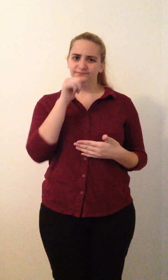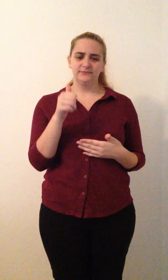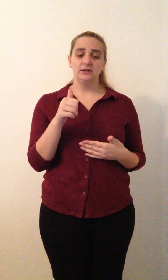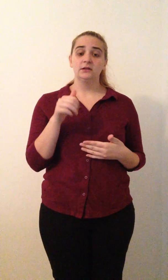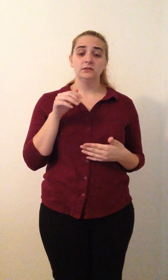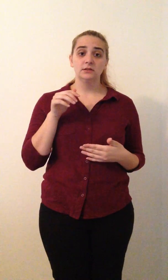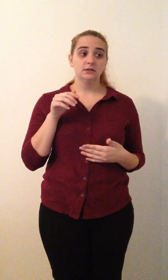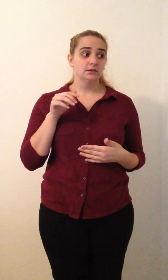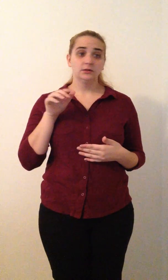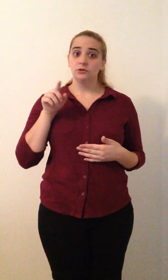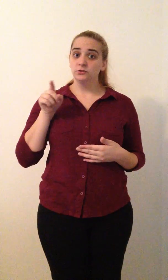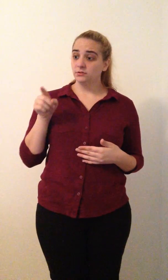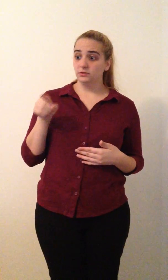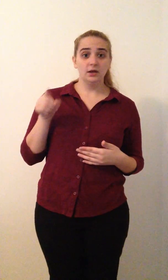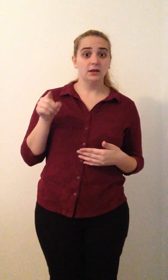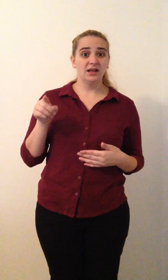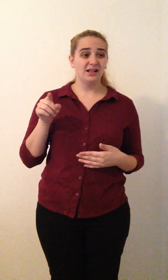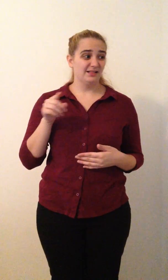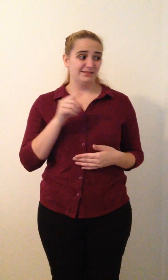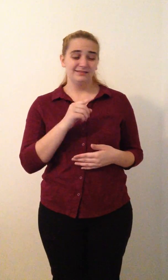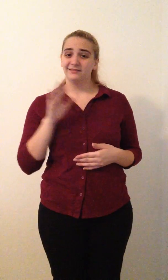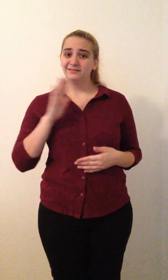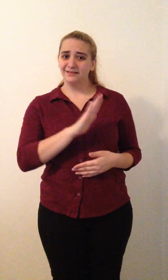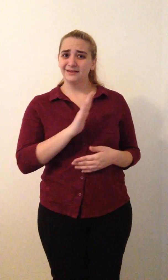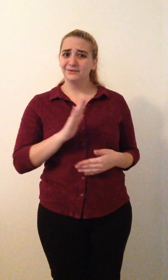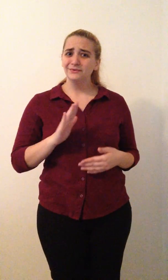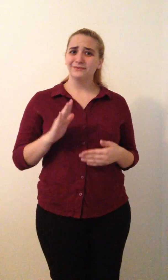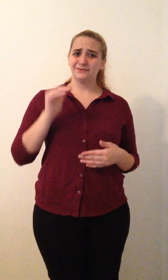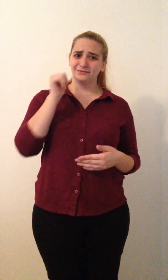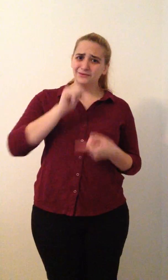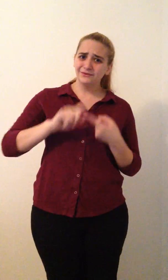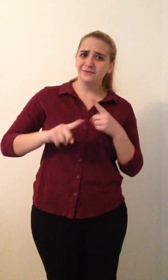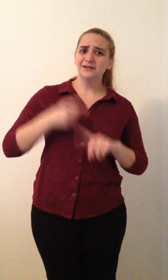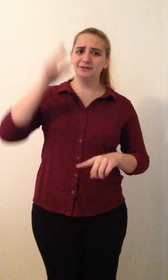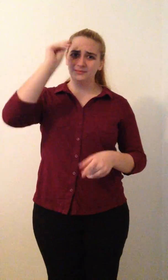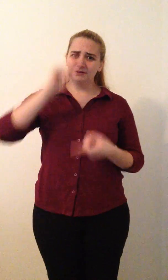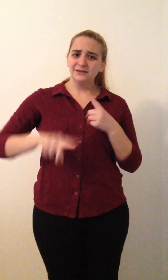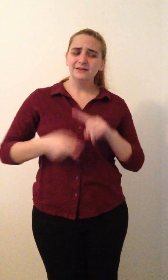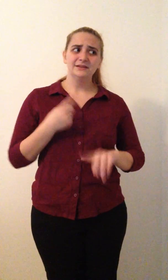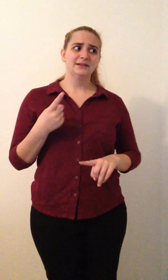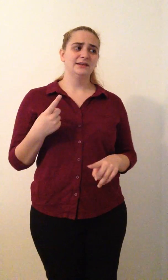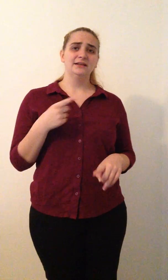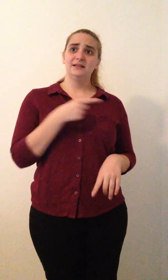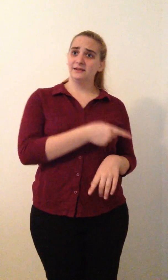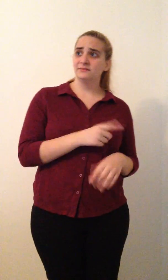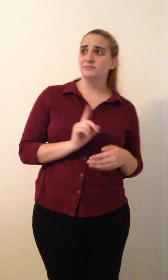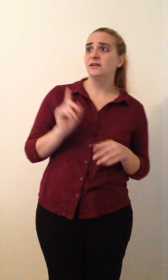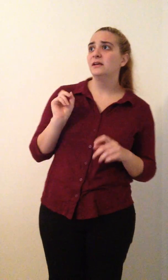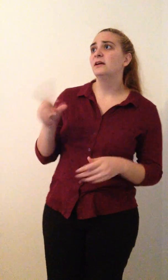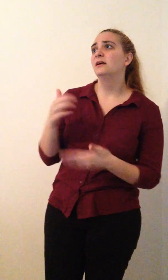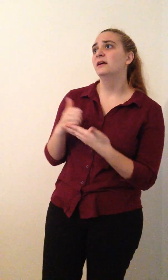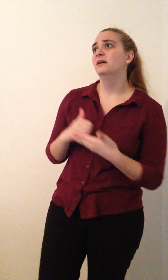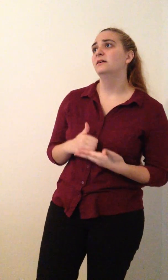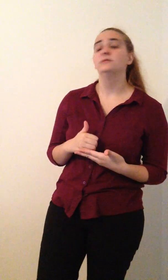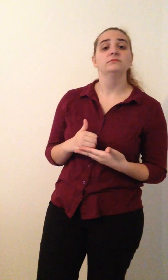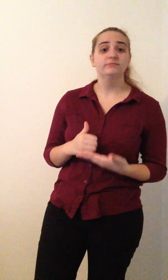their partner and ask for comfort from you. And if you try to give it to them, because you see that they're